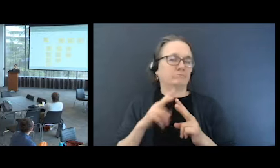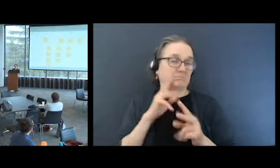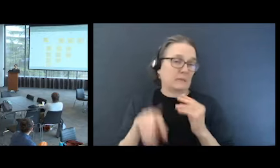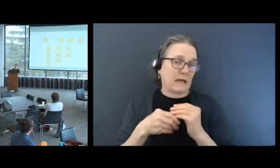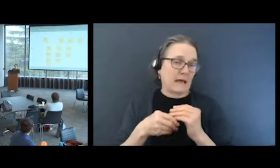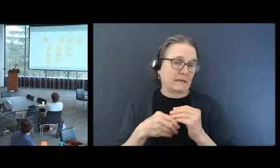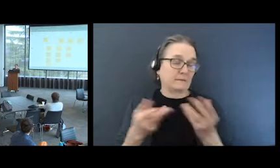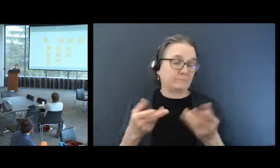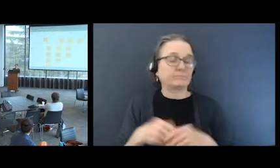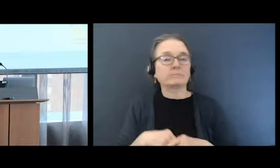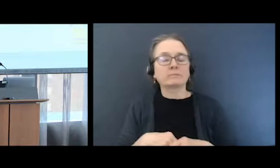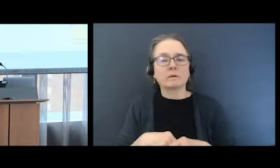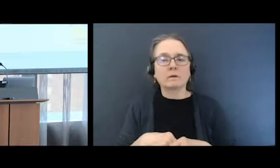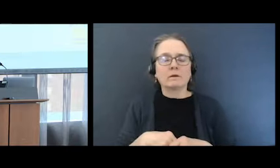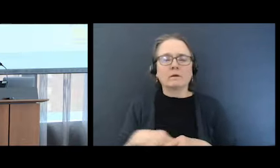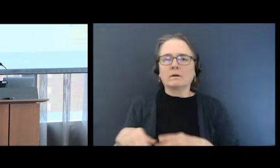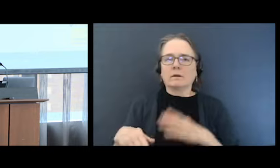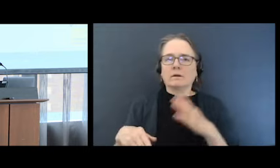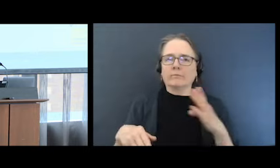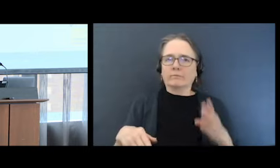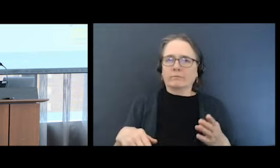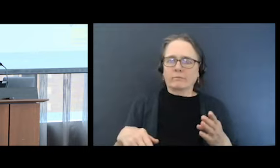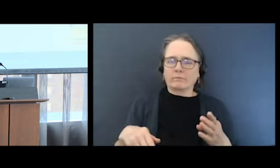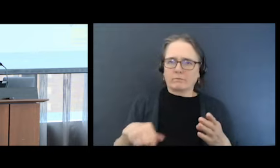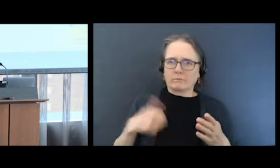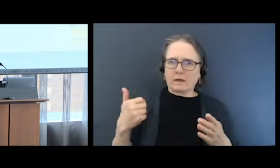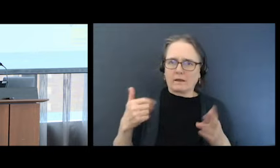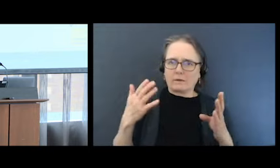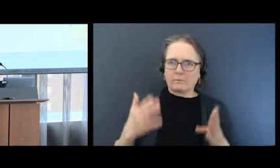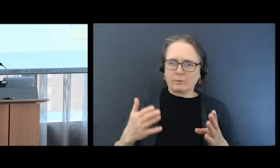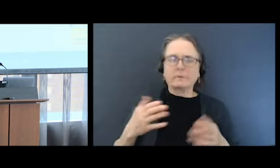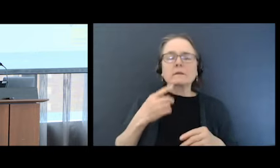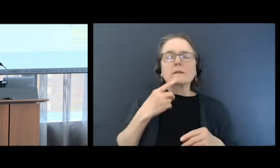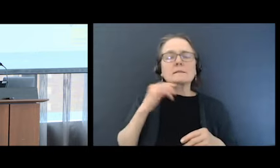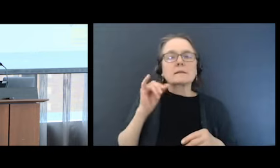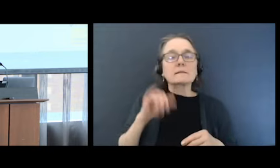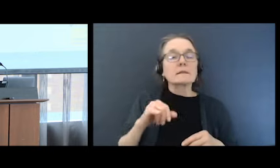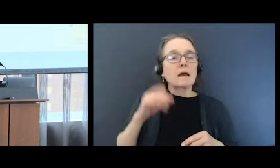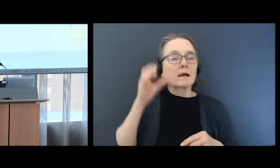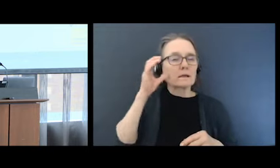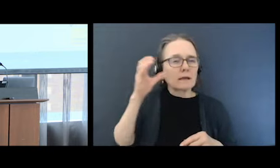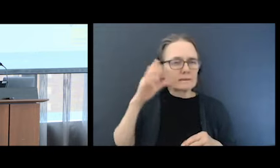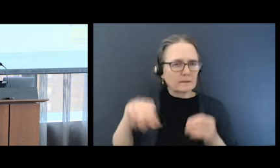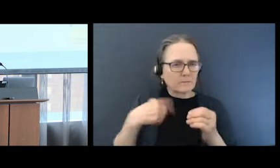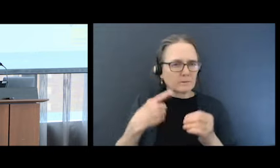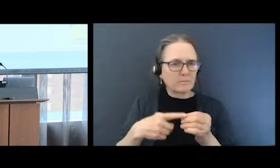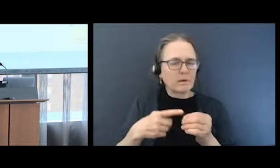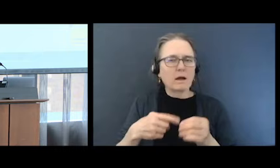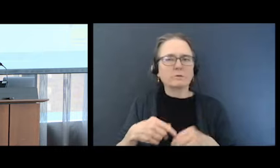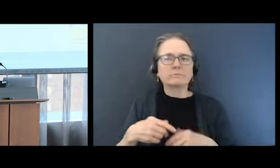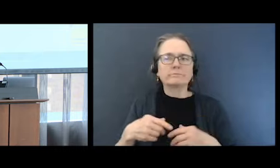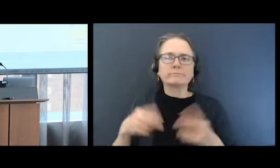And does that question of institutional supports and infrastructure supports